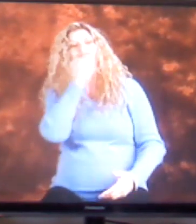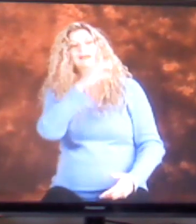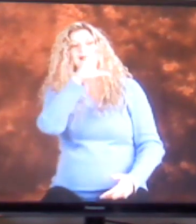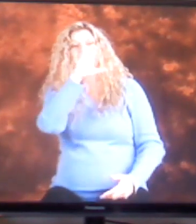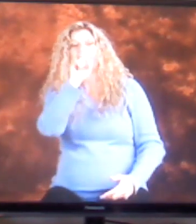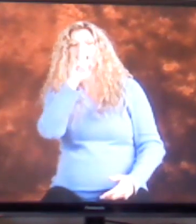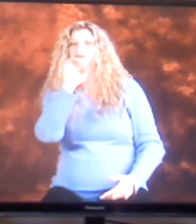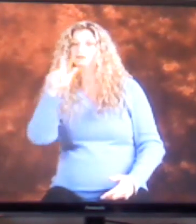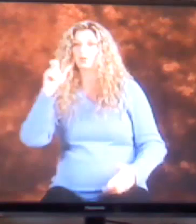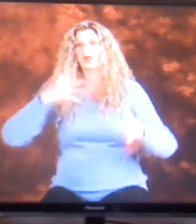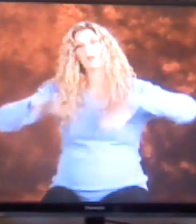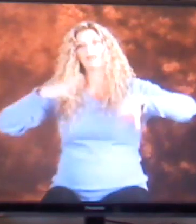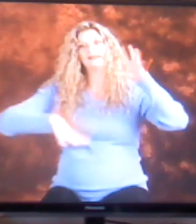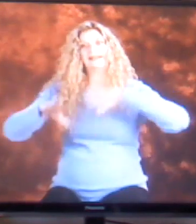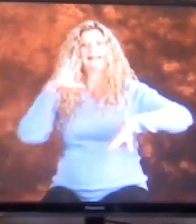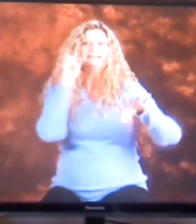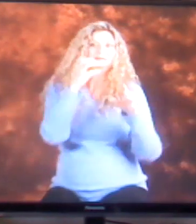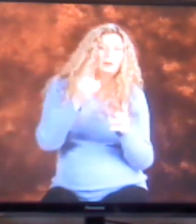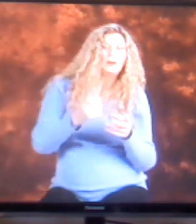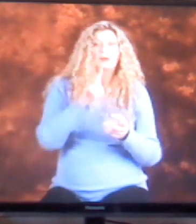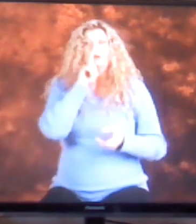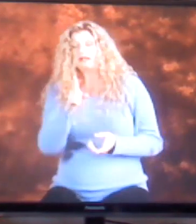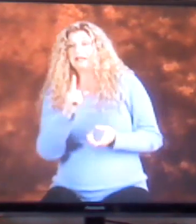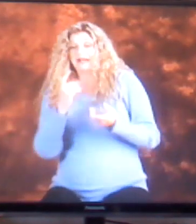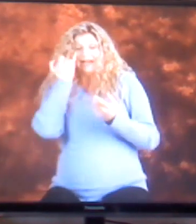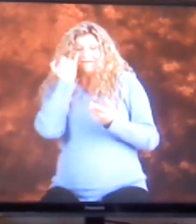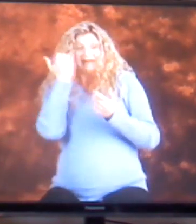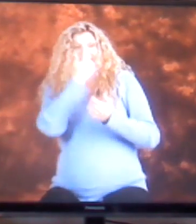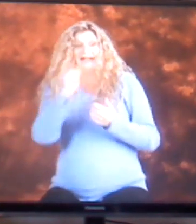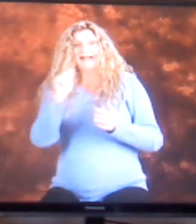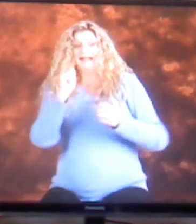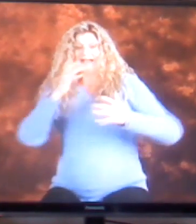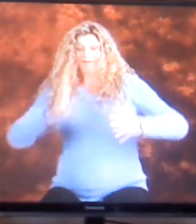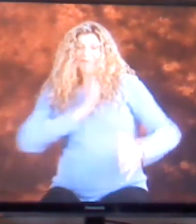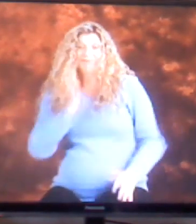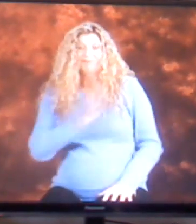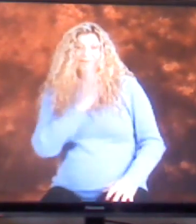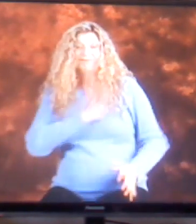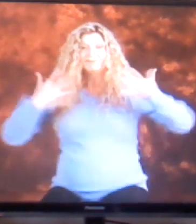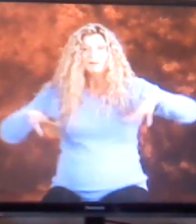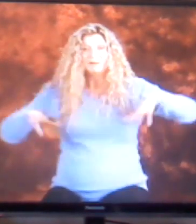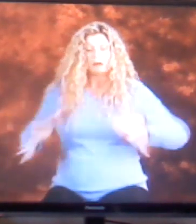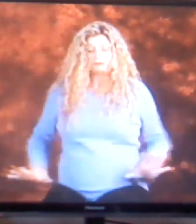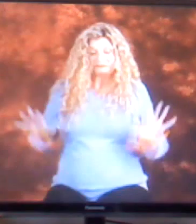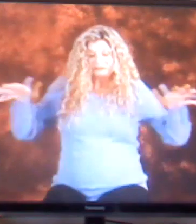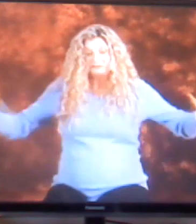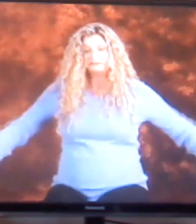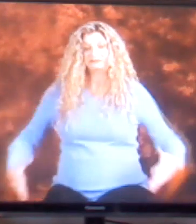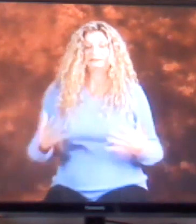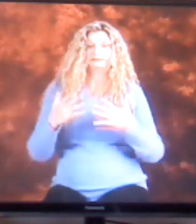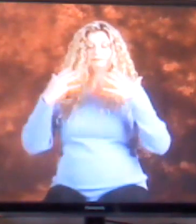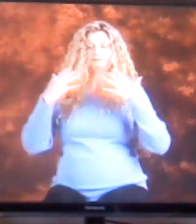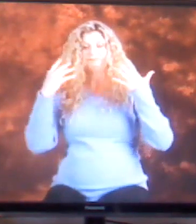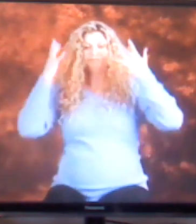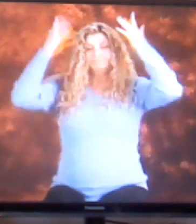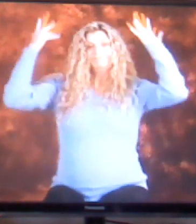I've been seeing a lot of casual wear lately. I mean, if I see anyone dressing in some big flamboyant